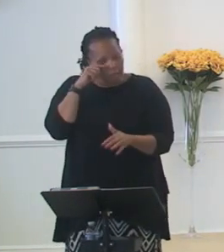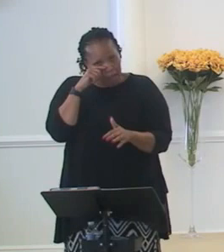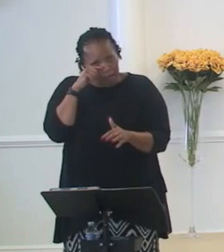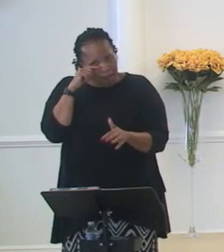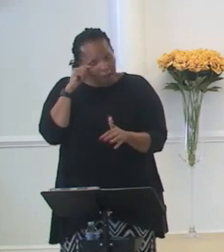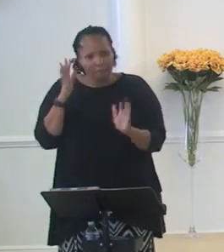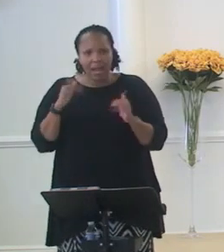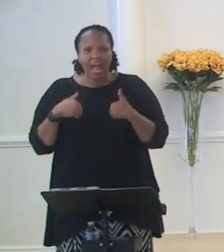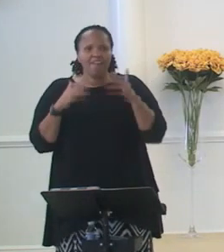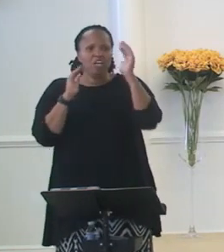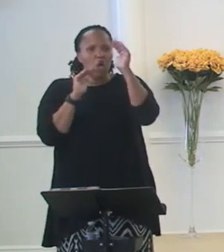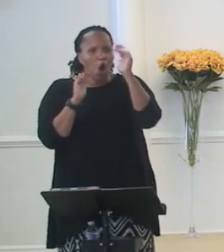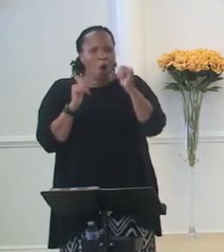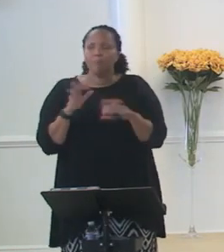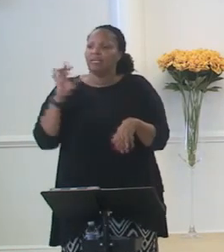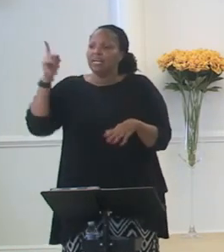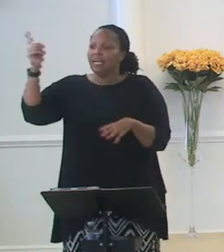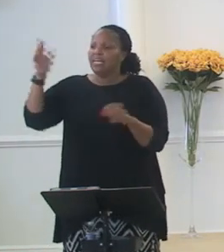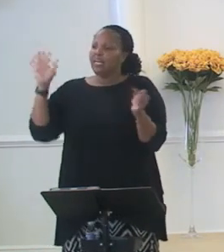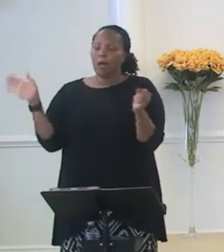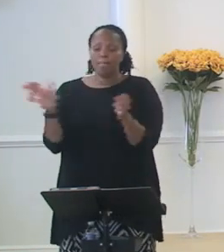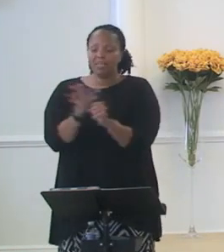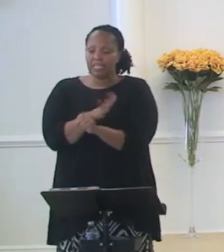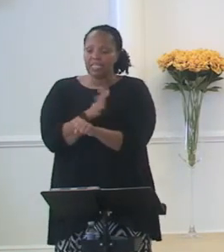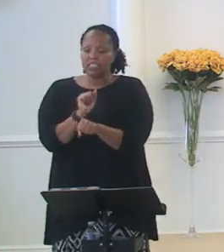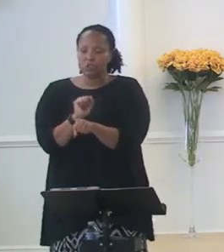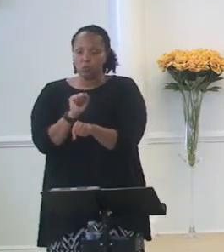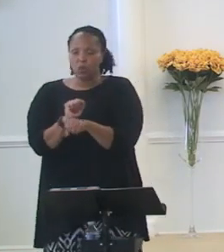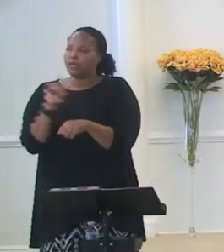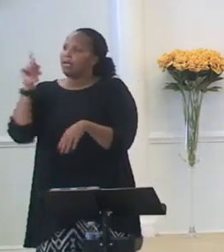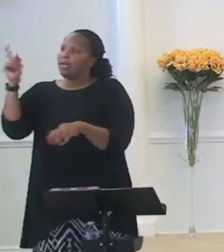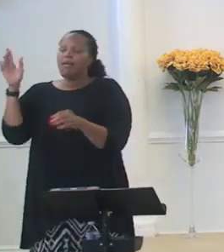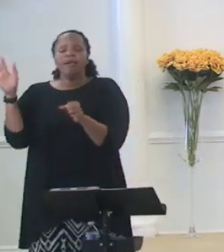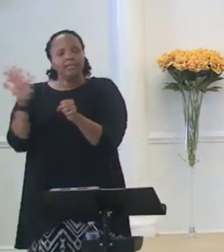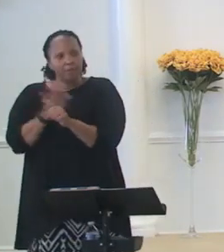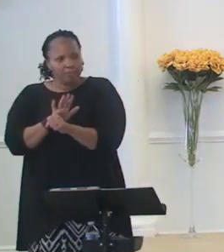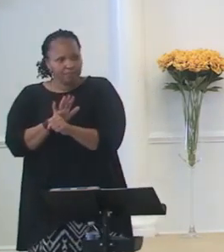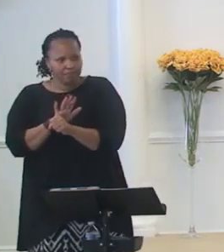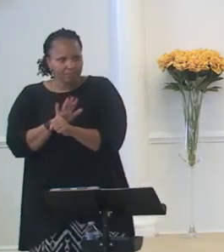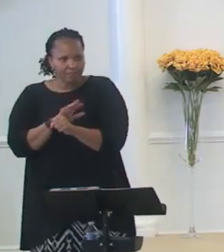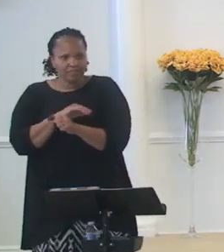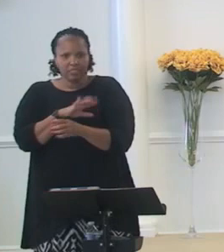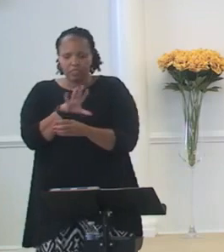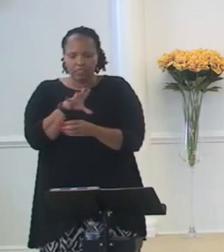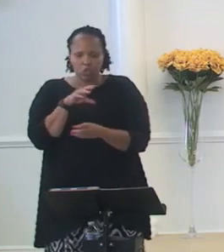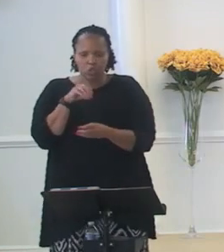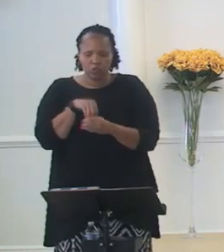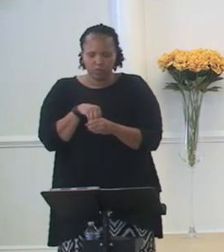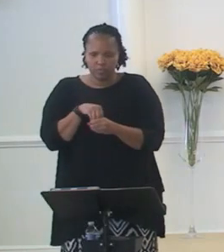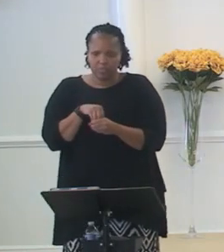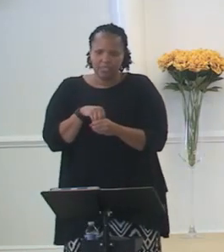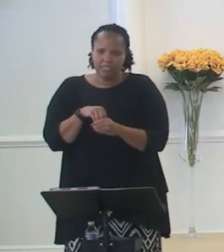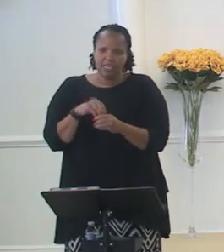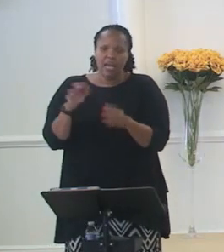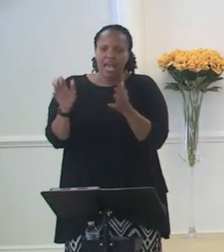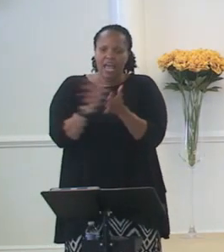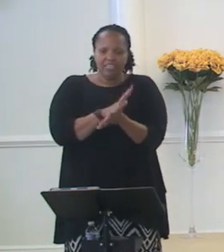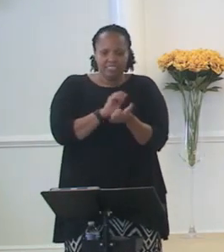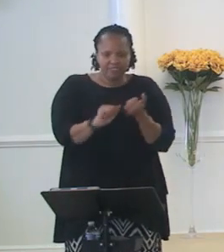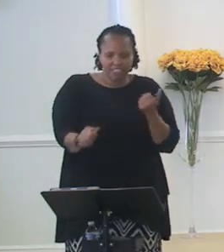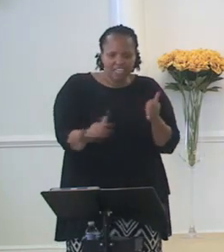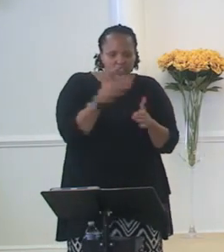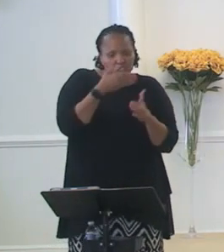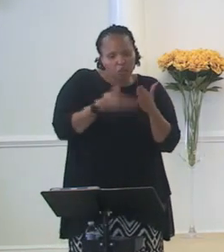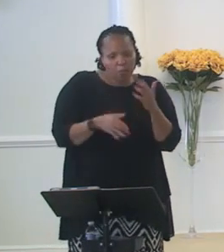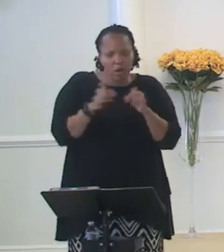hope. He completes work, and his completion is included, and devastation is part of